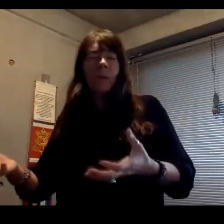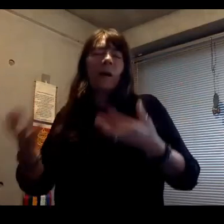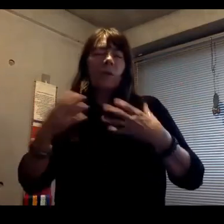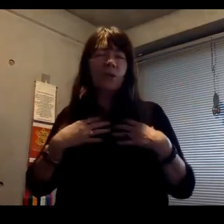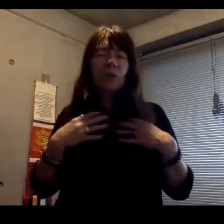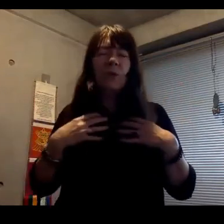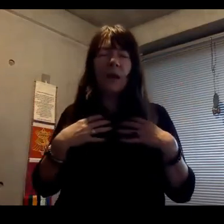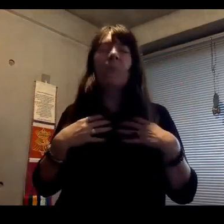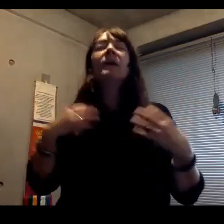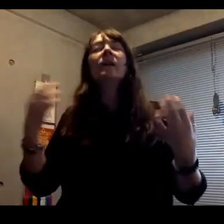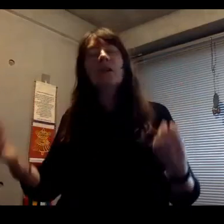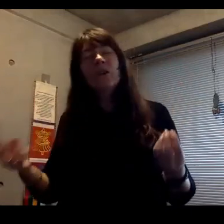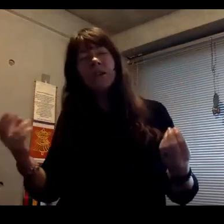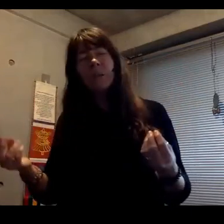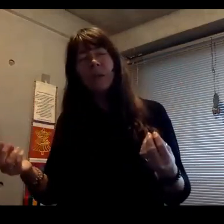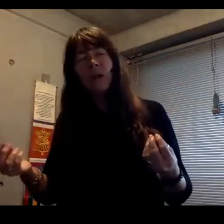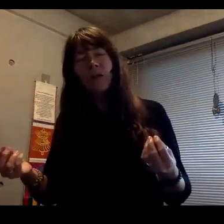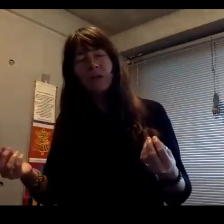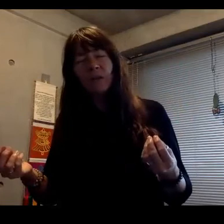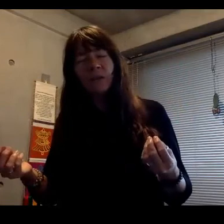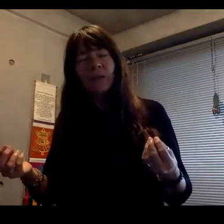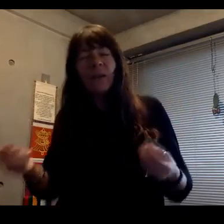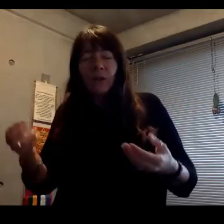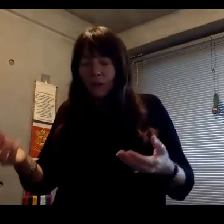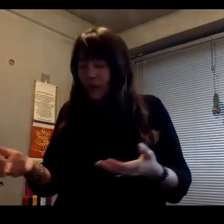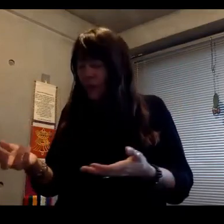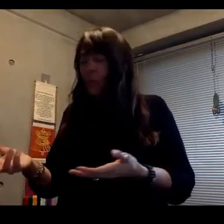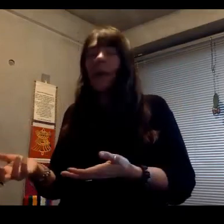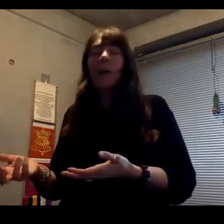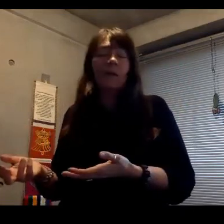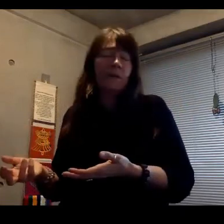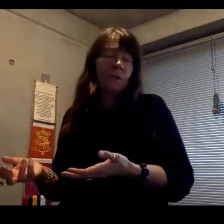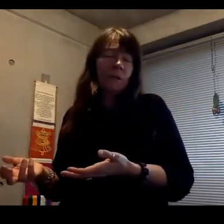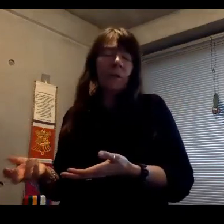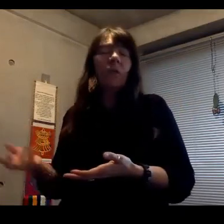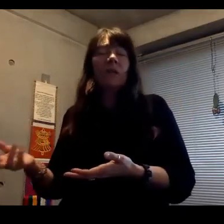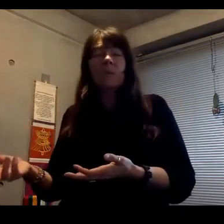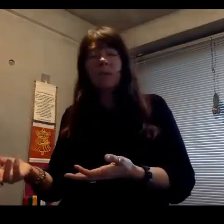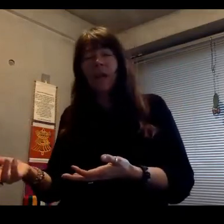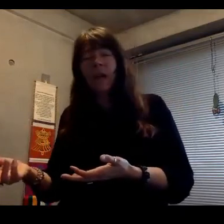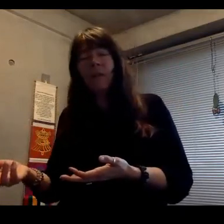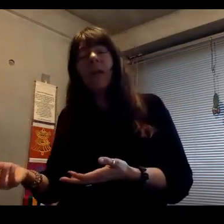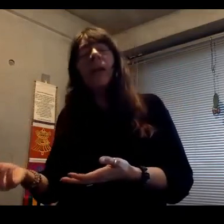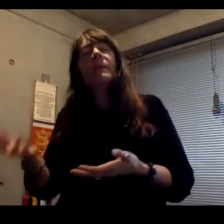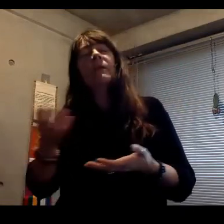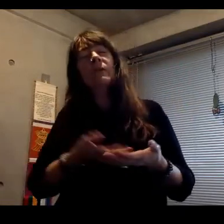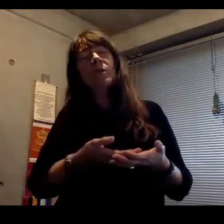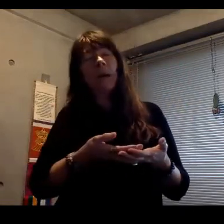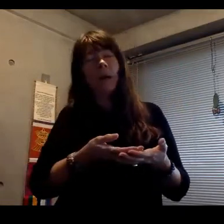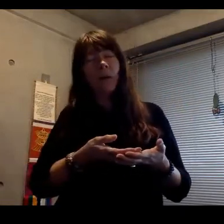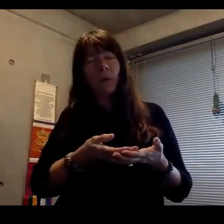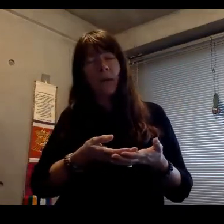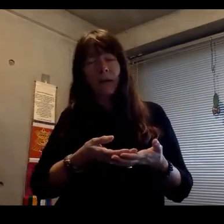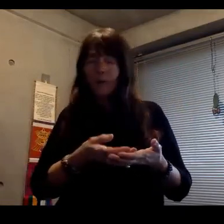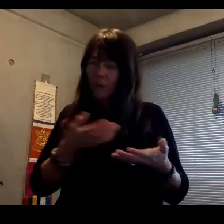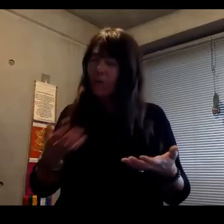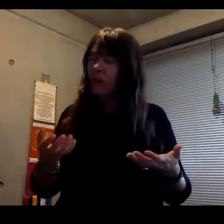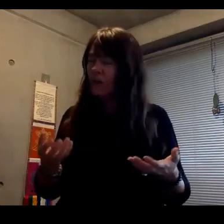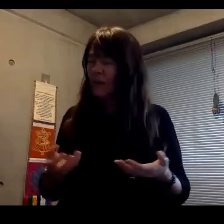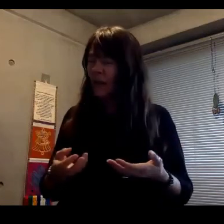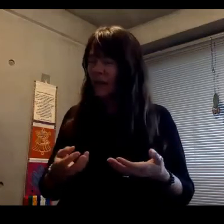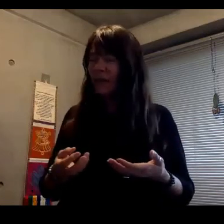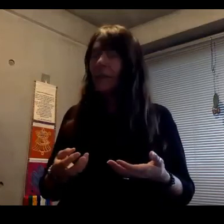up their power to them learn something also. They learn that they are powerless. They're victims of life, and they've given their power away. So